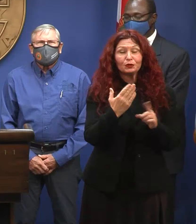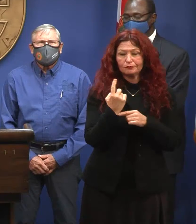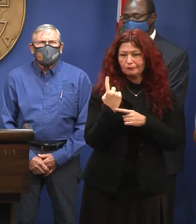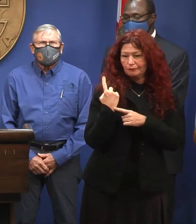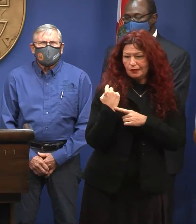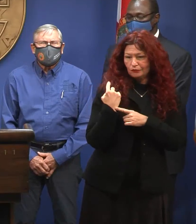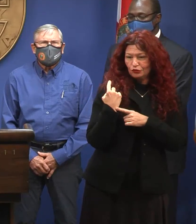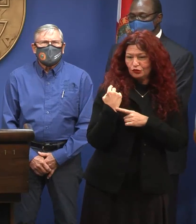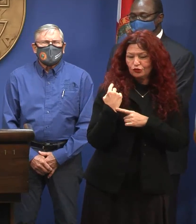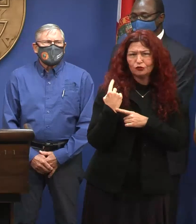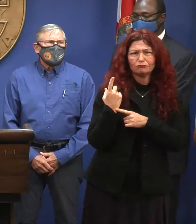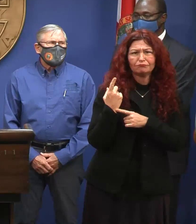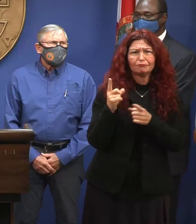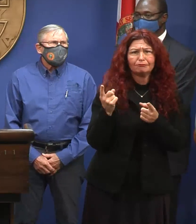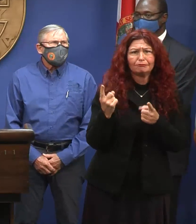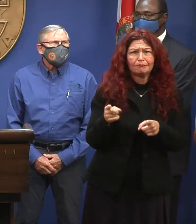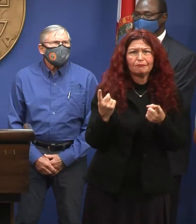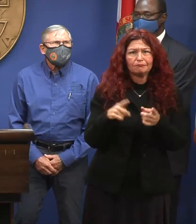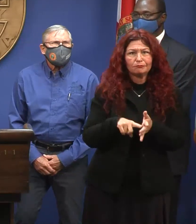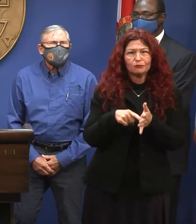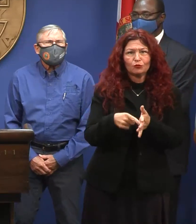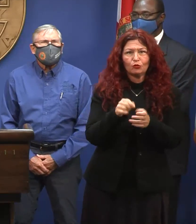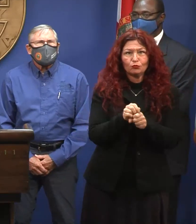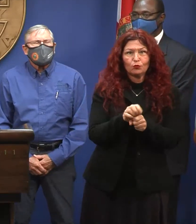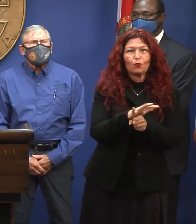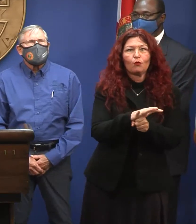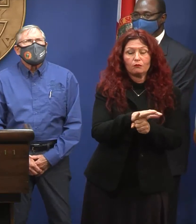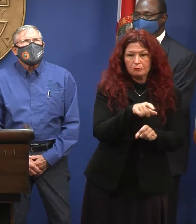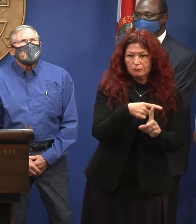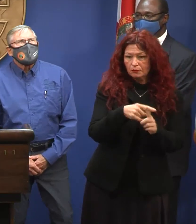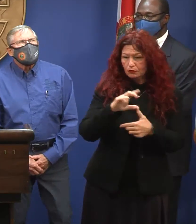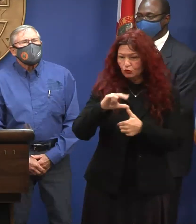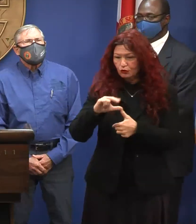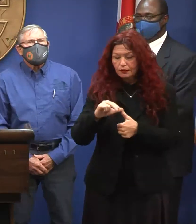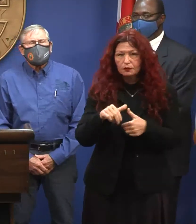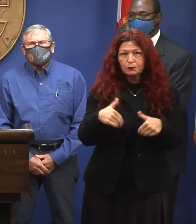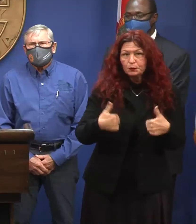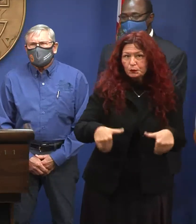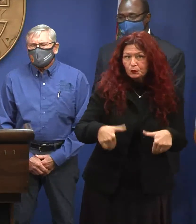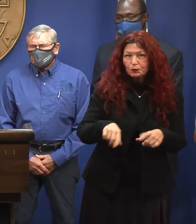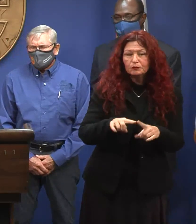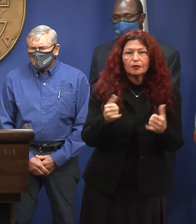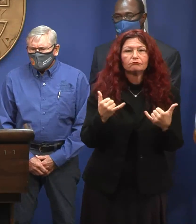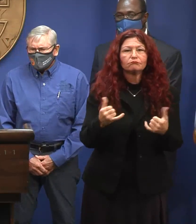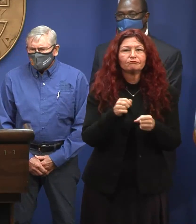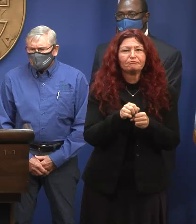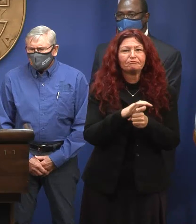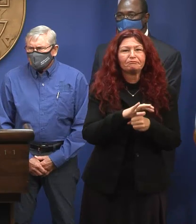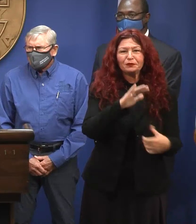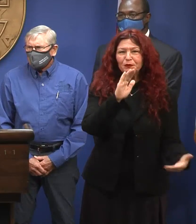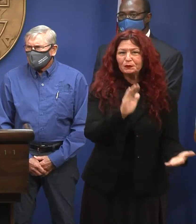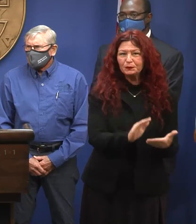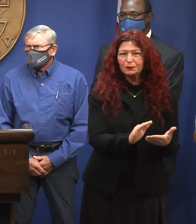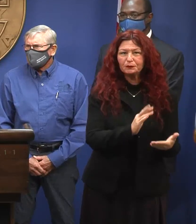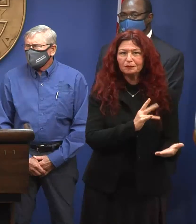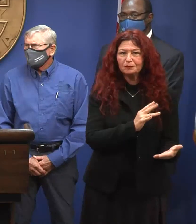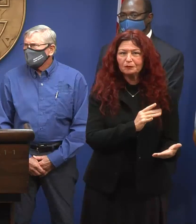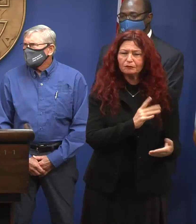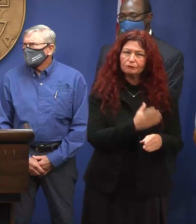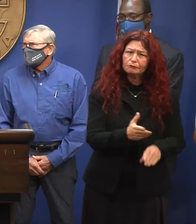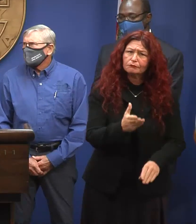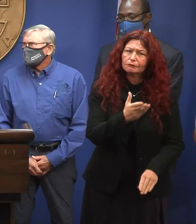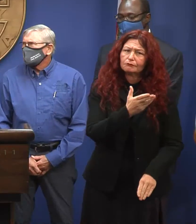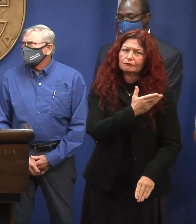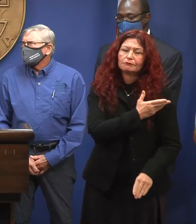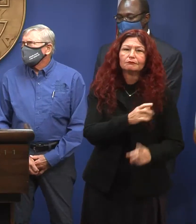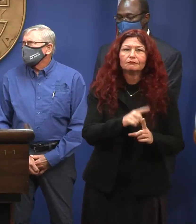in the midst of the high point of the pandemic. So we have made enormous headway in COVID just in the last